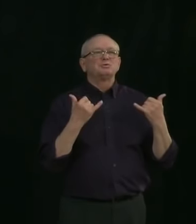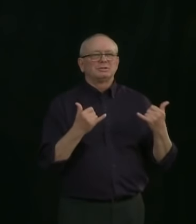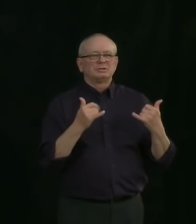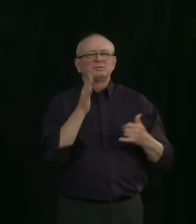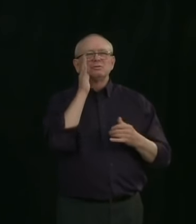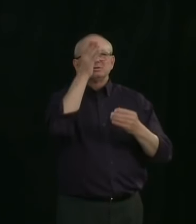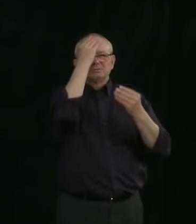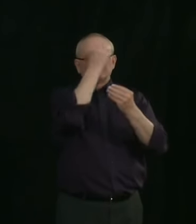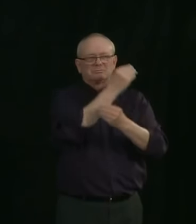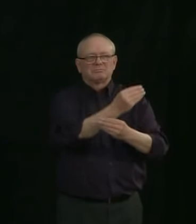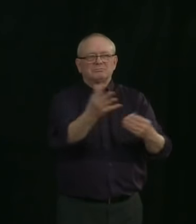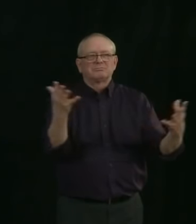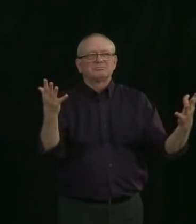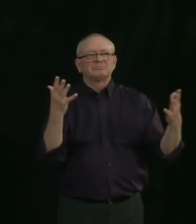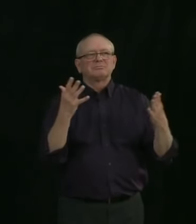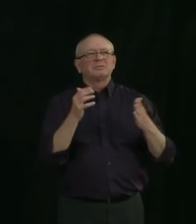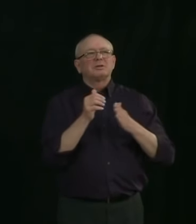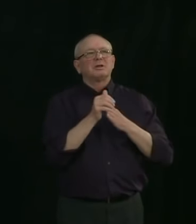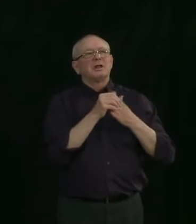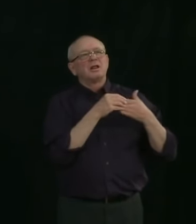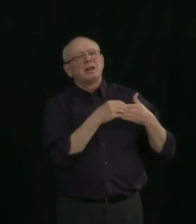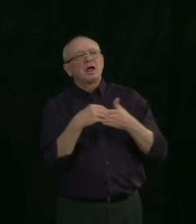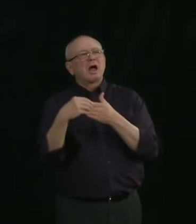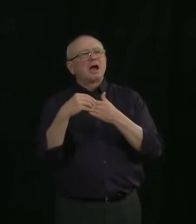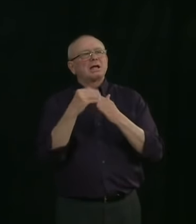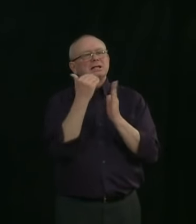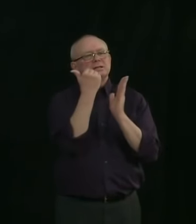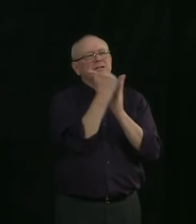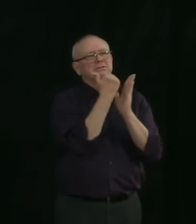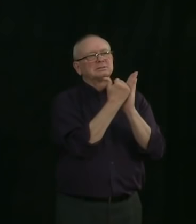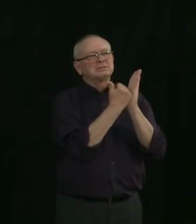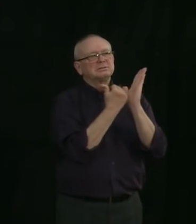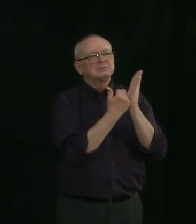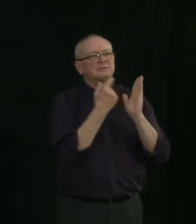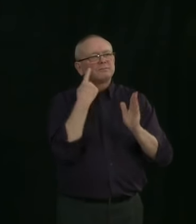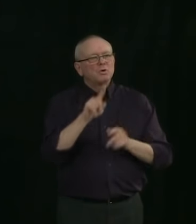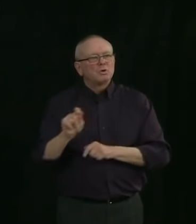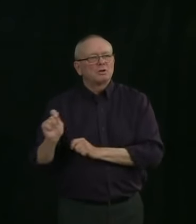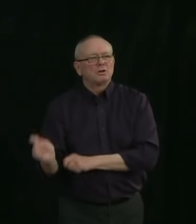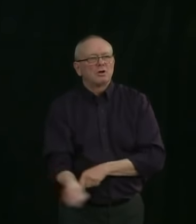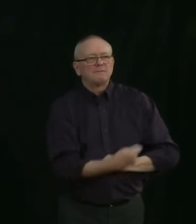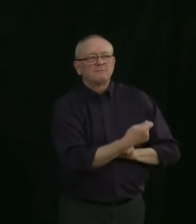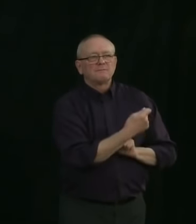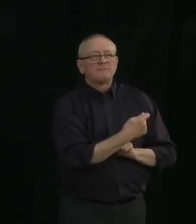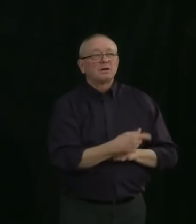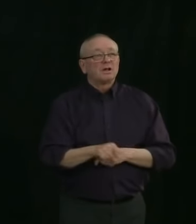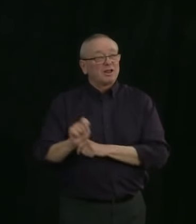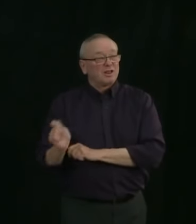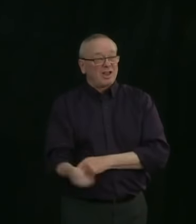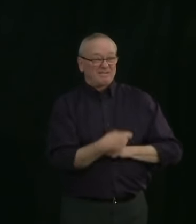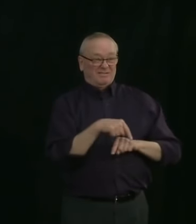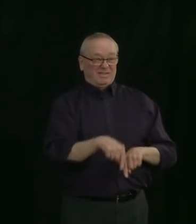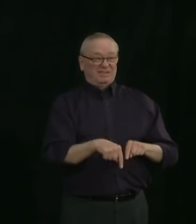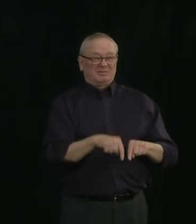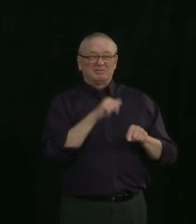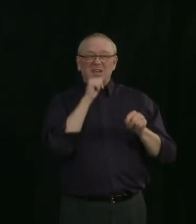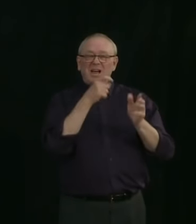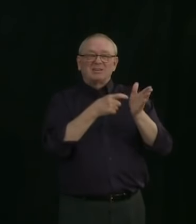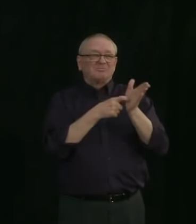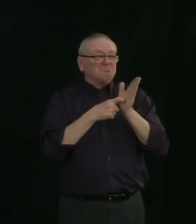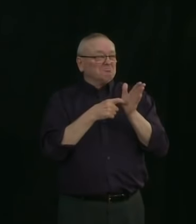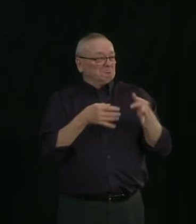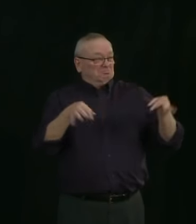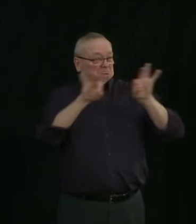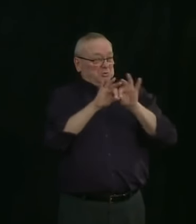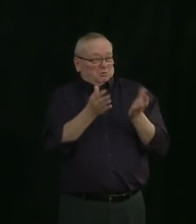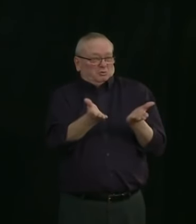been an open question. And so my position is that golf courses are a non-essential service. And so golf courses can, like other